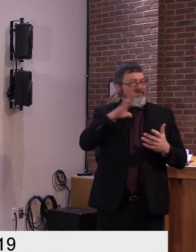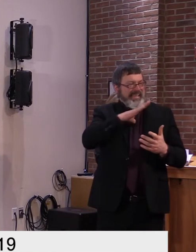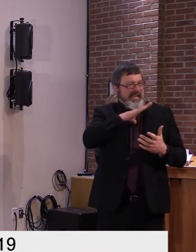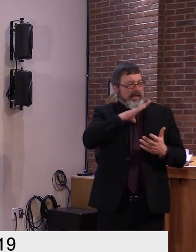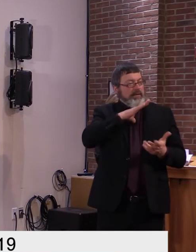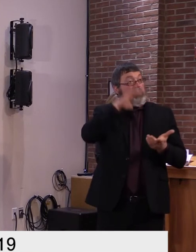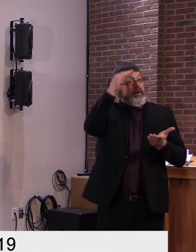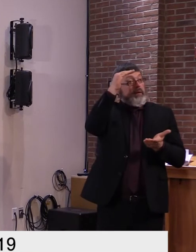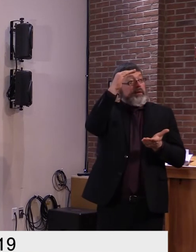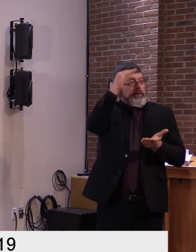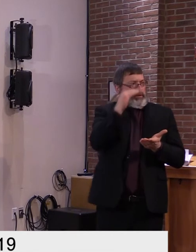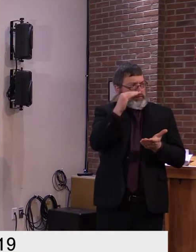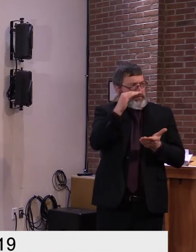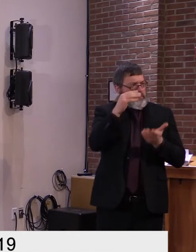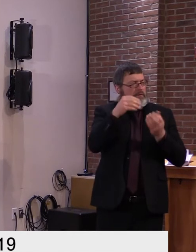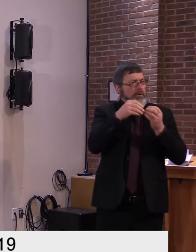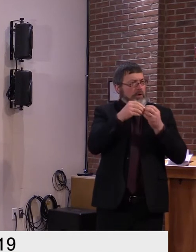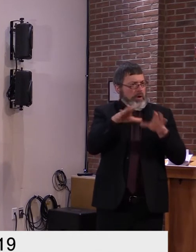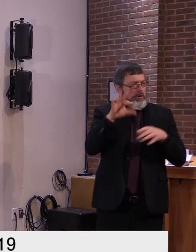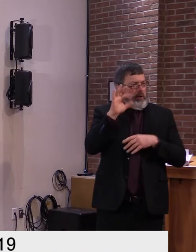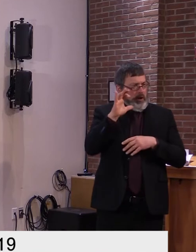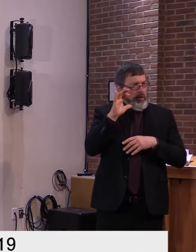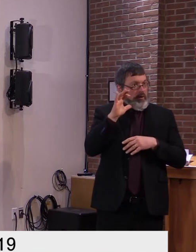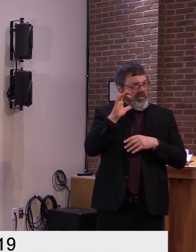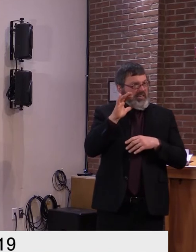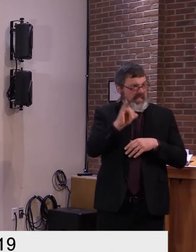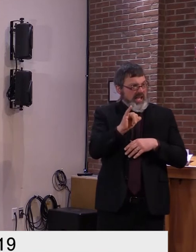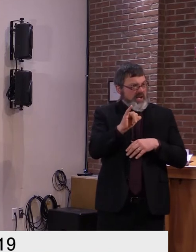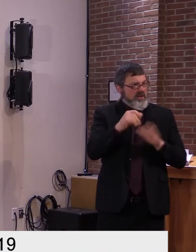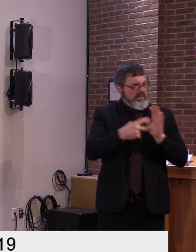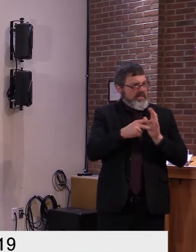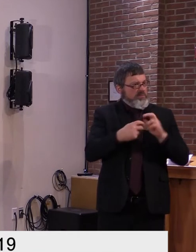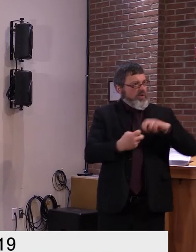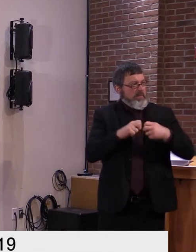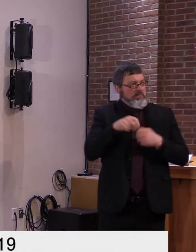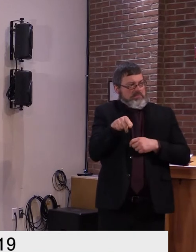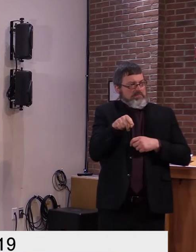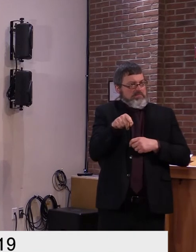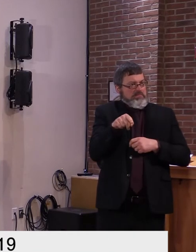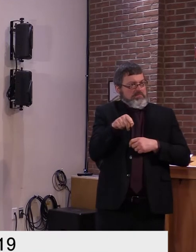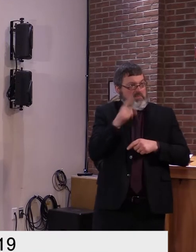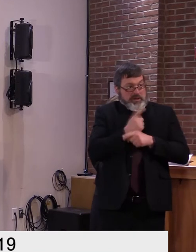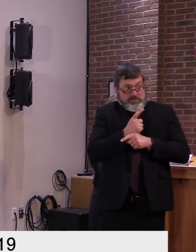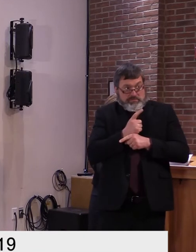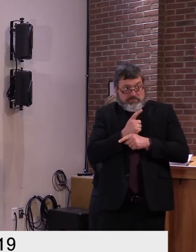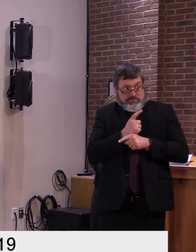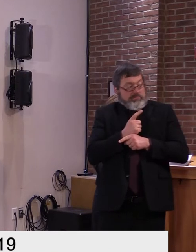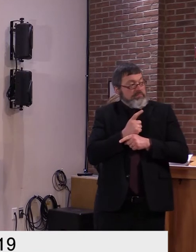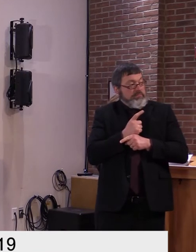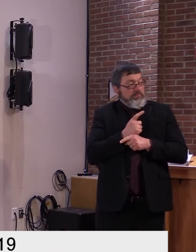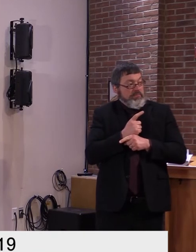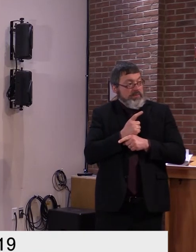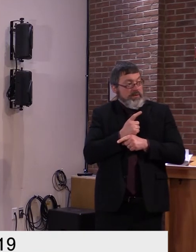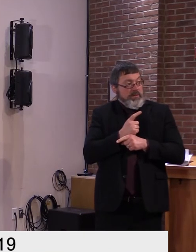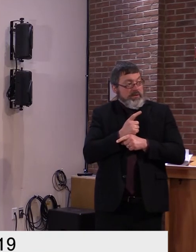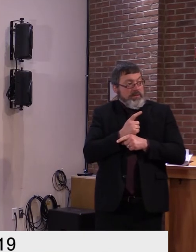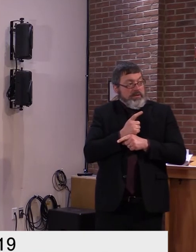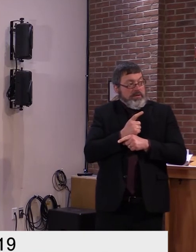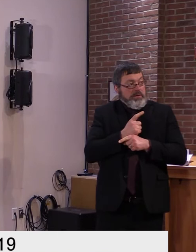problem, as it might seem, to someone without the medical education like